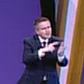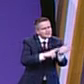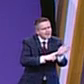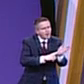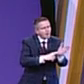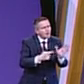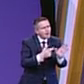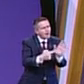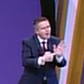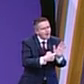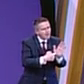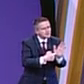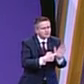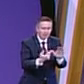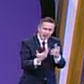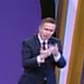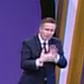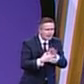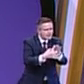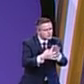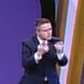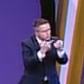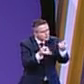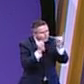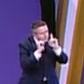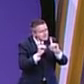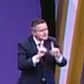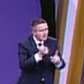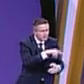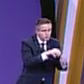bodies, including universities, in that act. Pleased to.